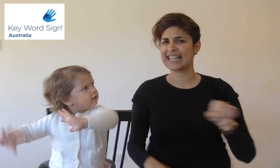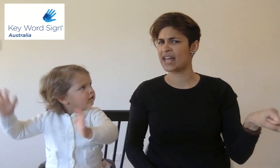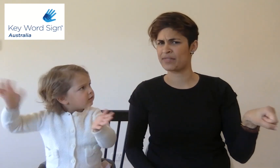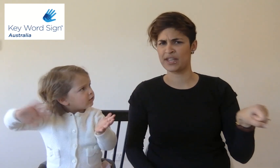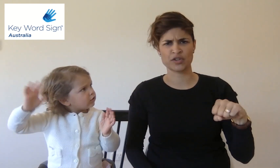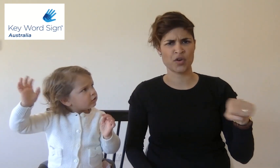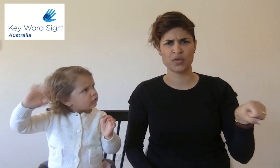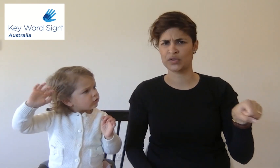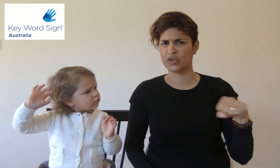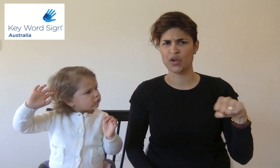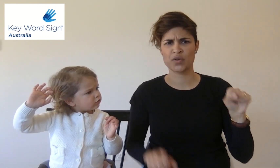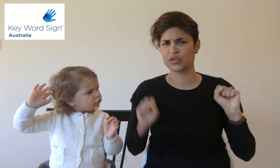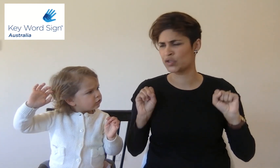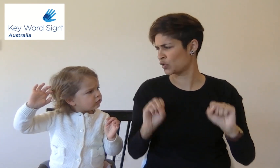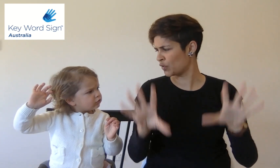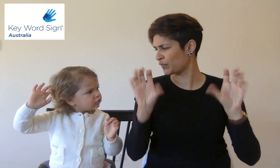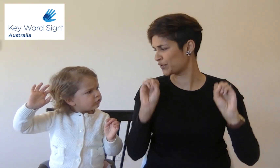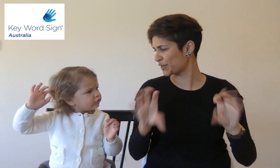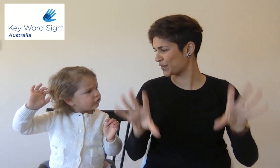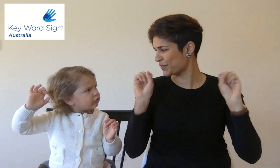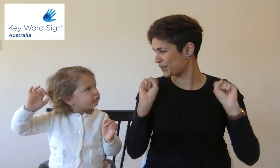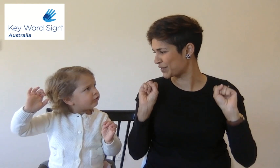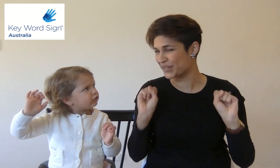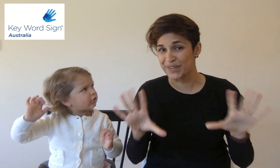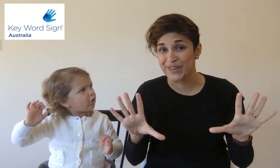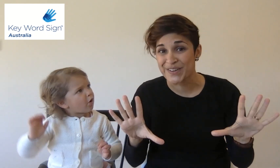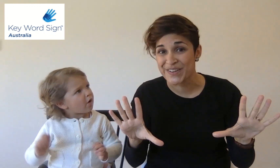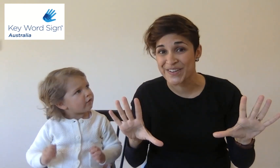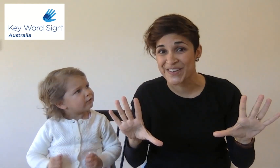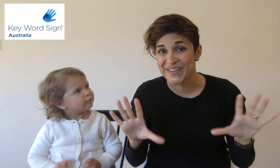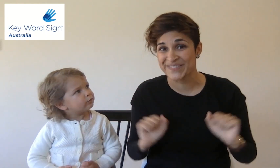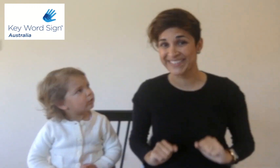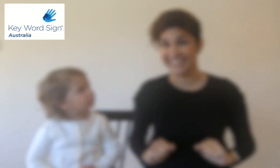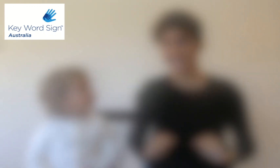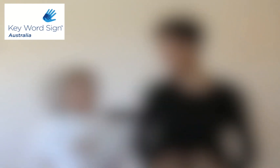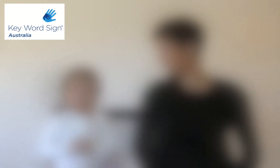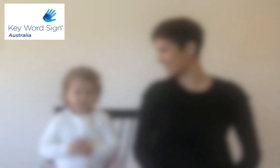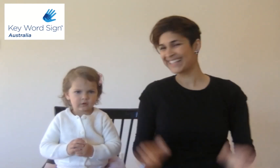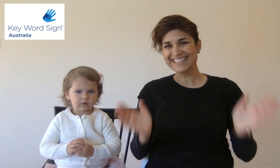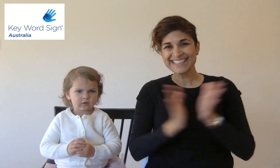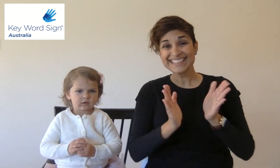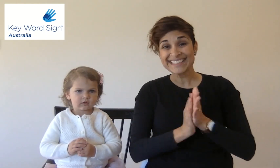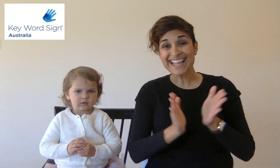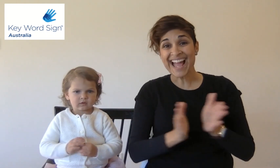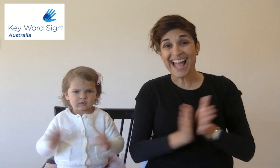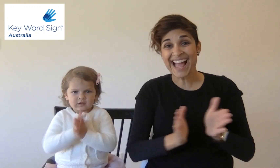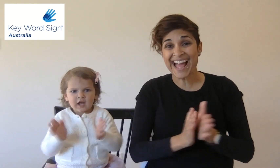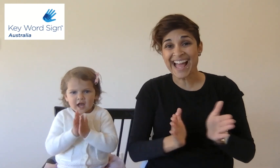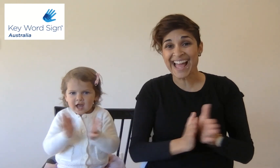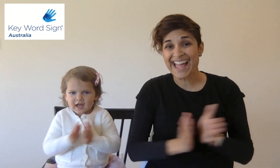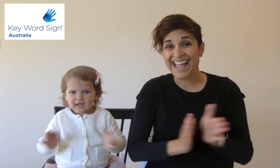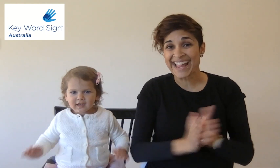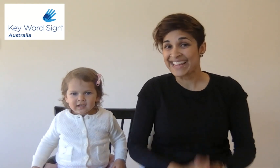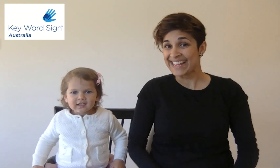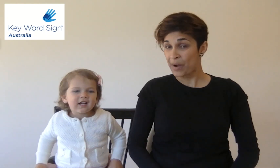la-di-da-di-da. They don't go de gloomp, de gloomp, de gloomp. What are we doing? Yay!